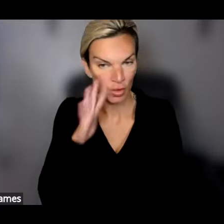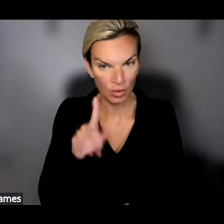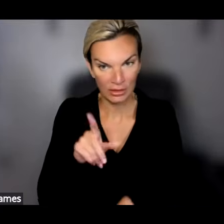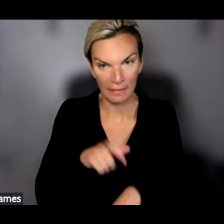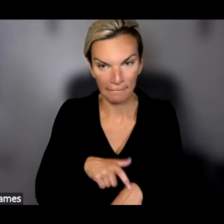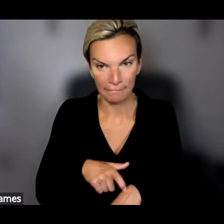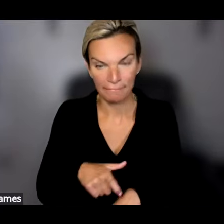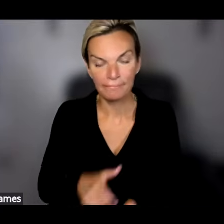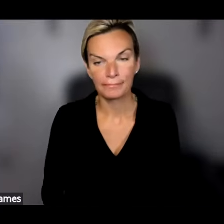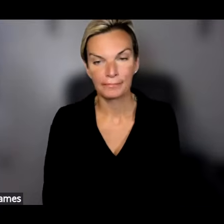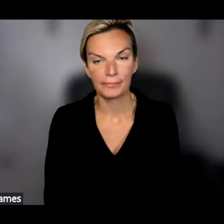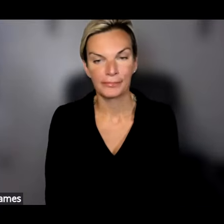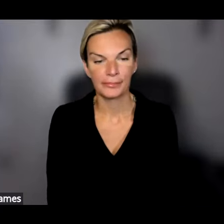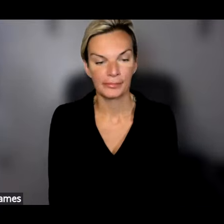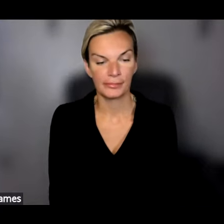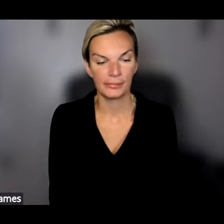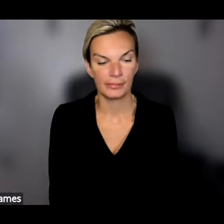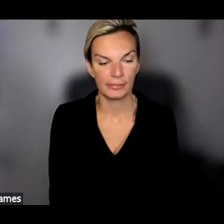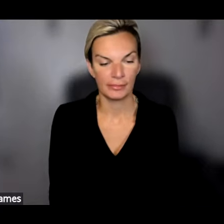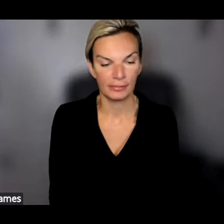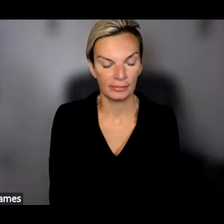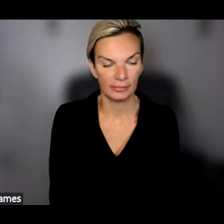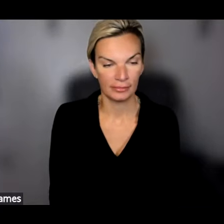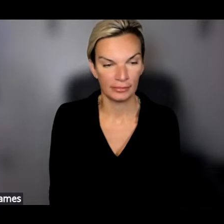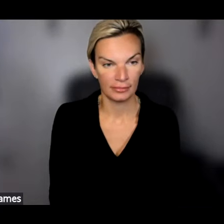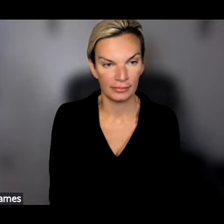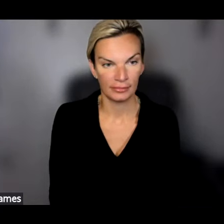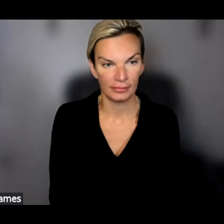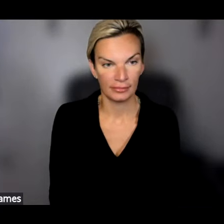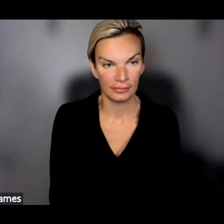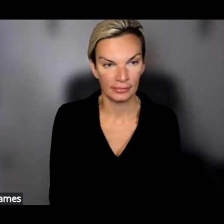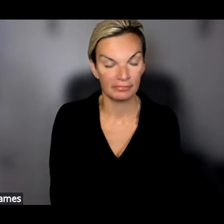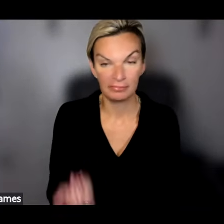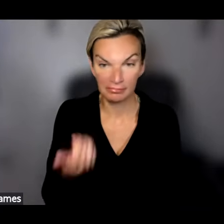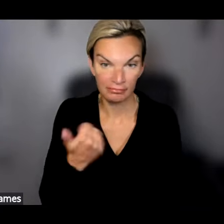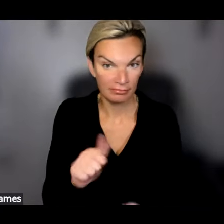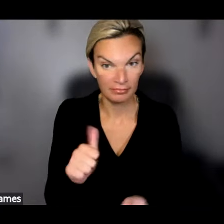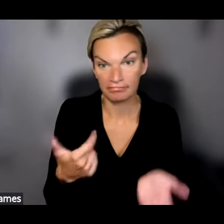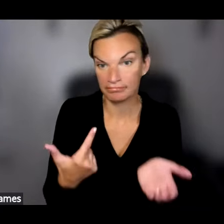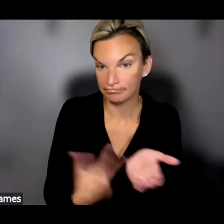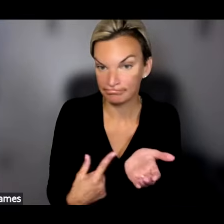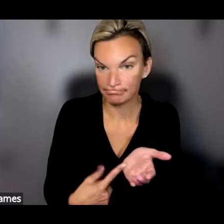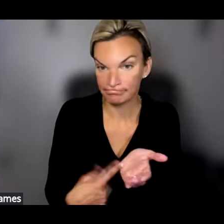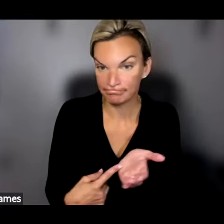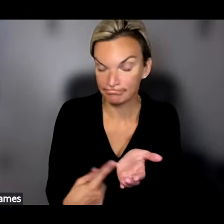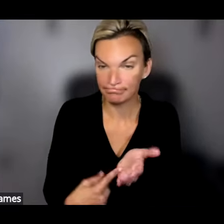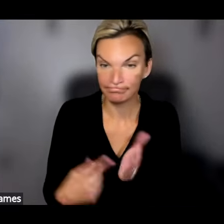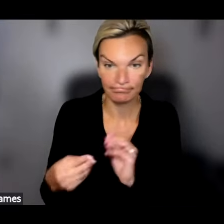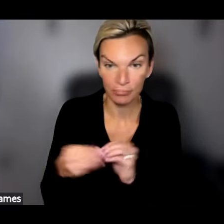Thank you very much, sir. Is there any conversation, discussion we need to have?